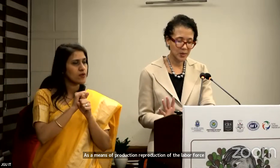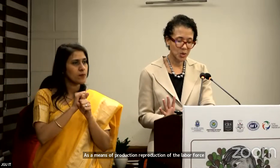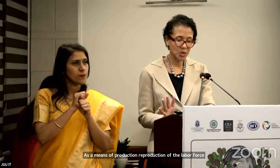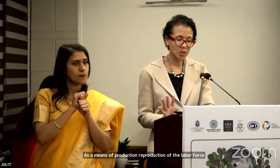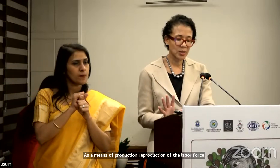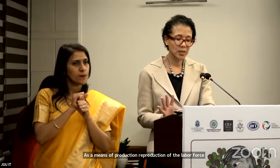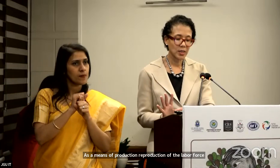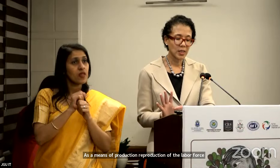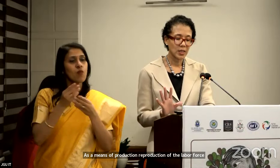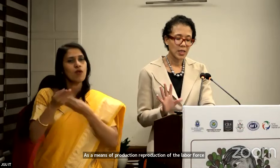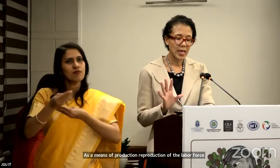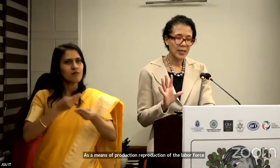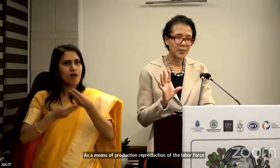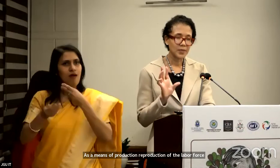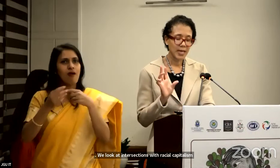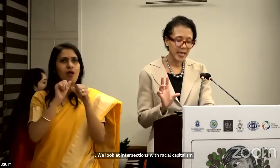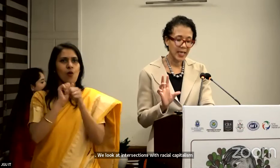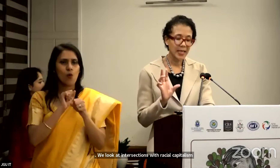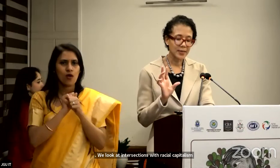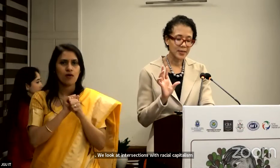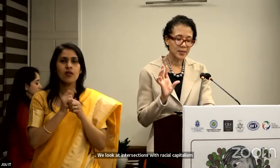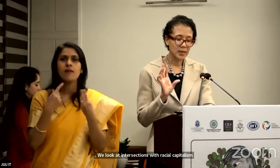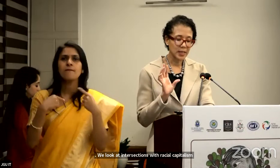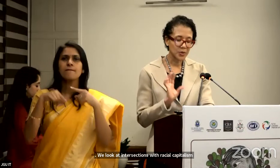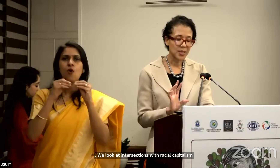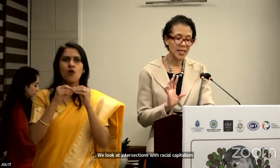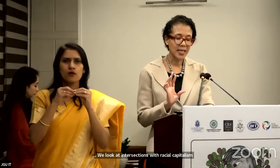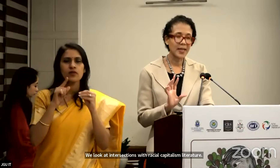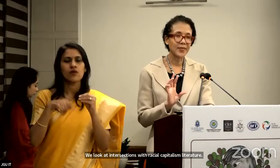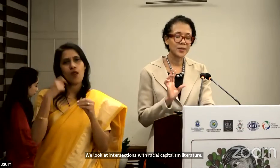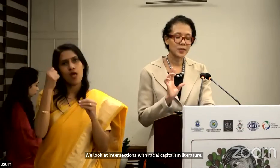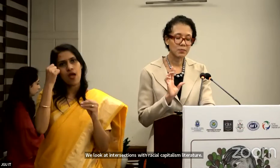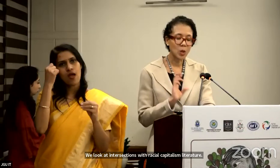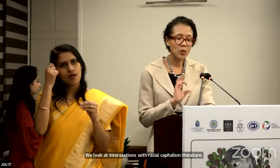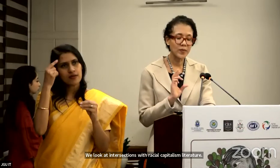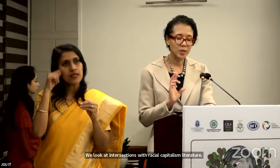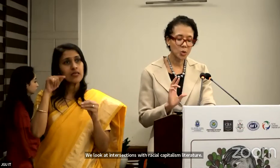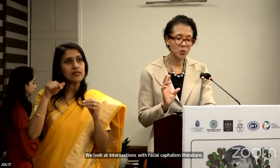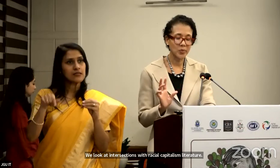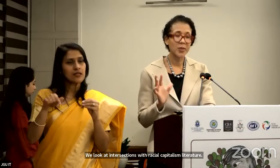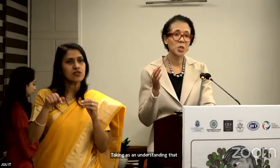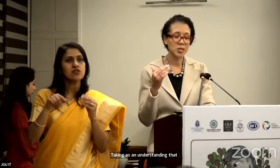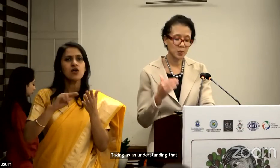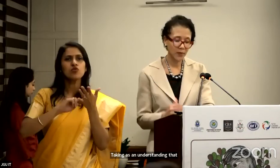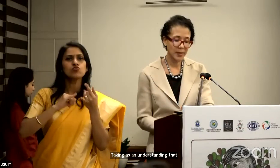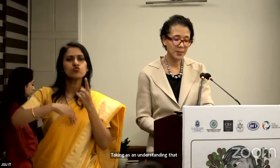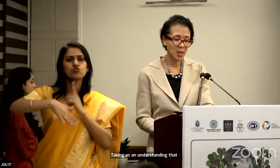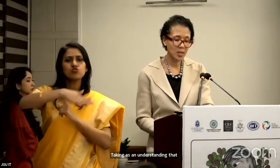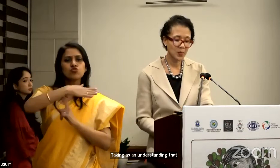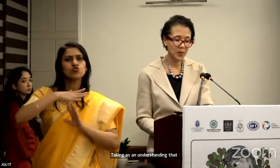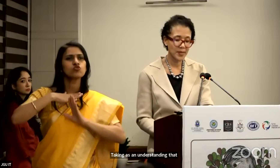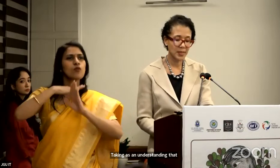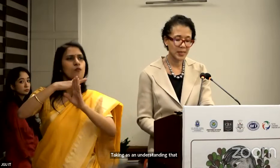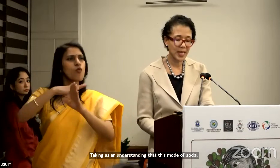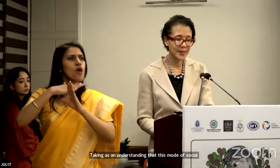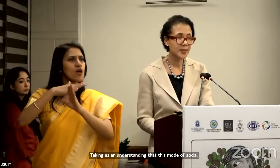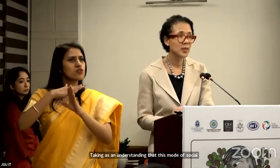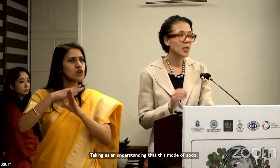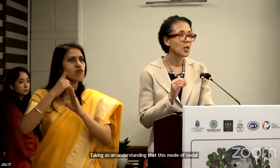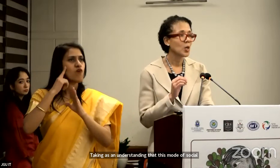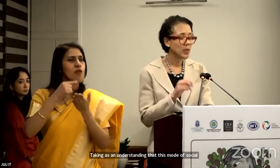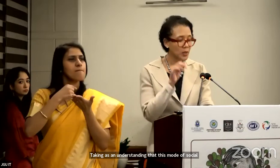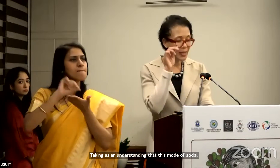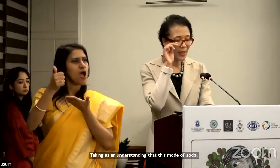capitalism literature, taking as an understanding that this mode of social reproduction is profoundly marked by race and